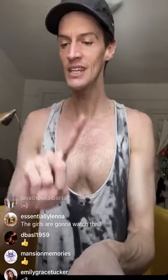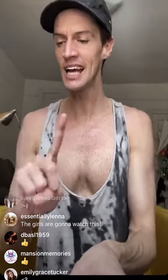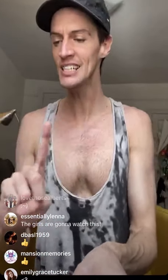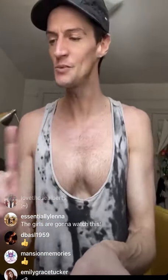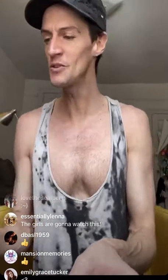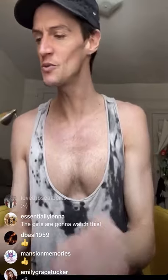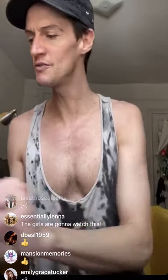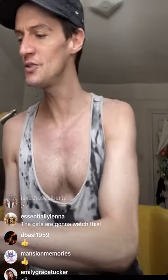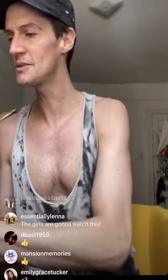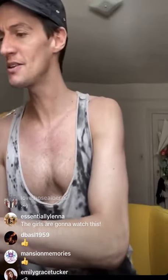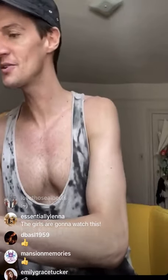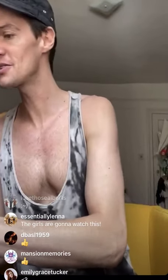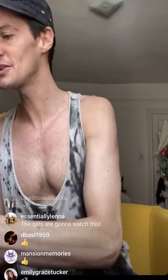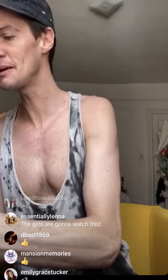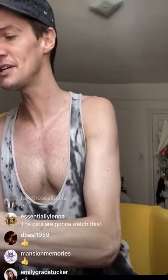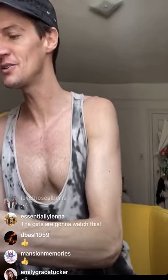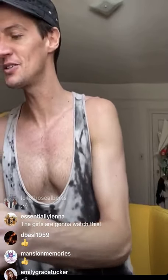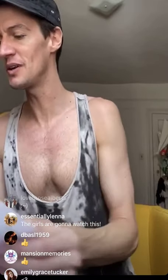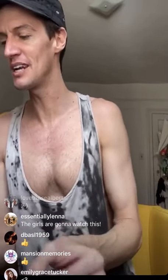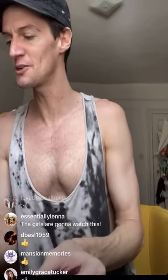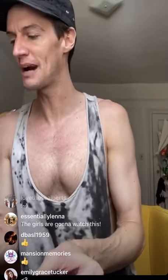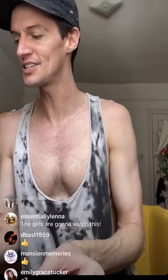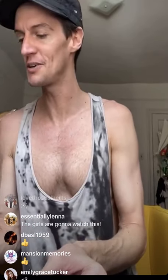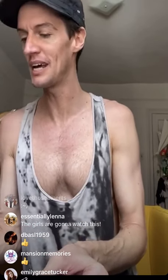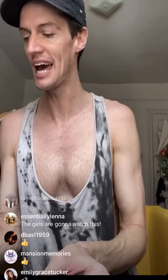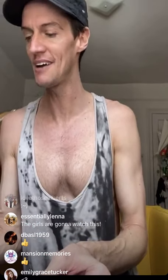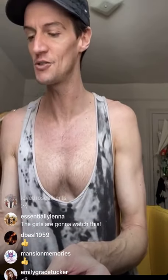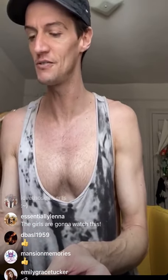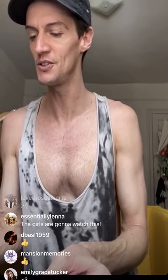Actually, we reviewed some of those, so let me go to another batch that we haven't reviewed yet.